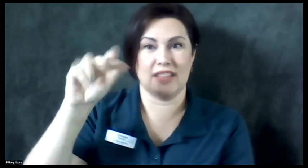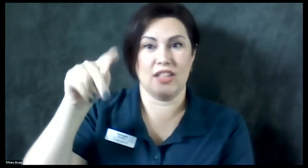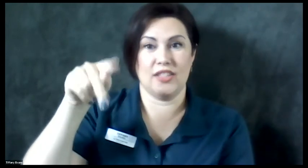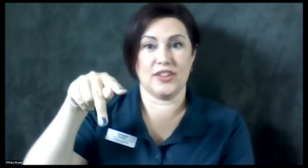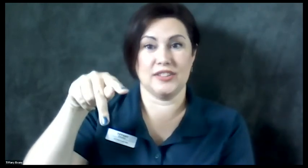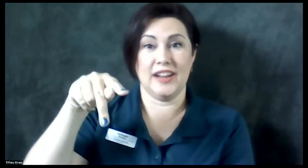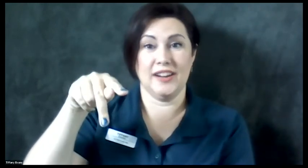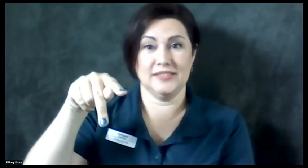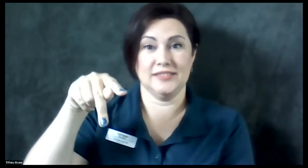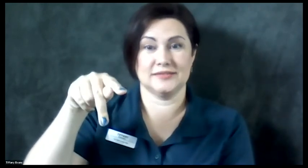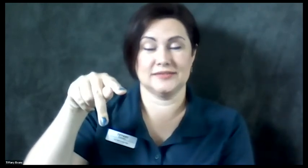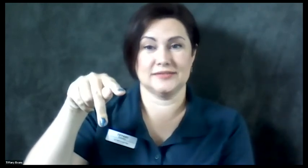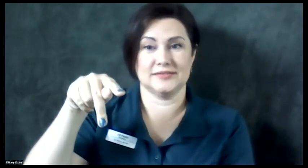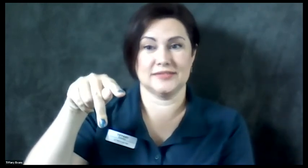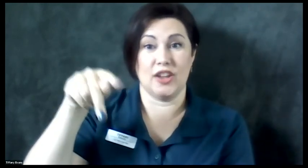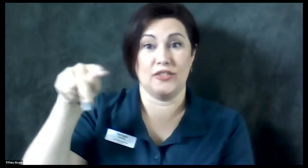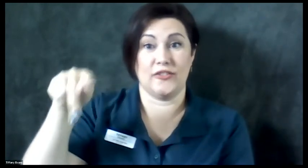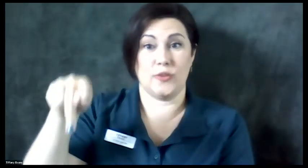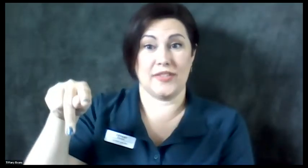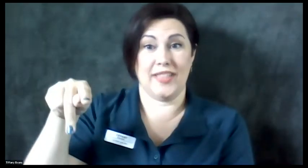third letter, fourth letter,